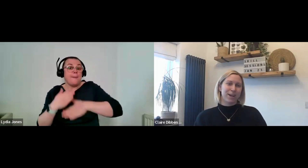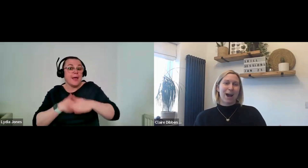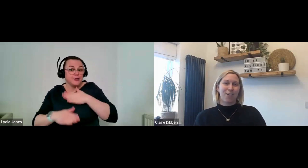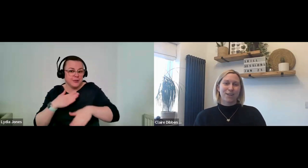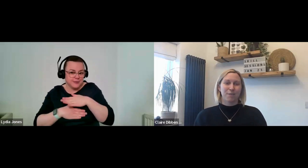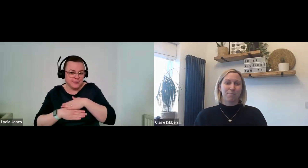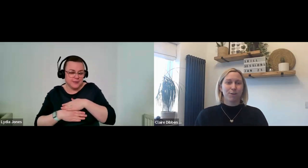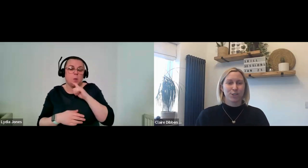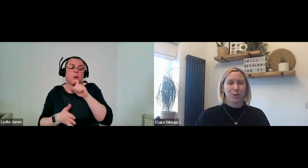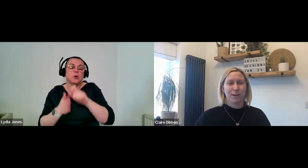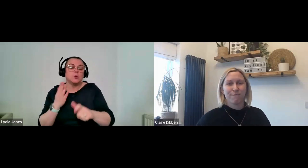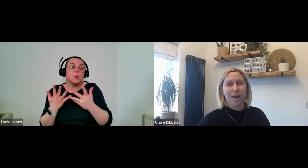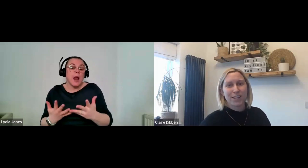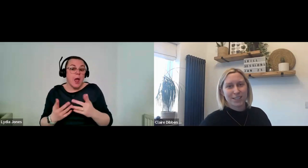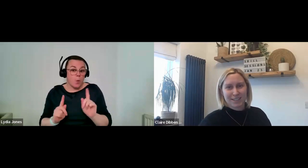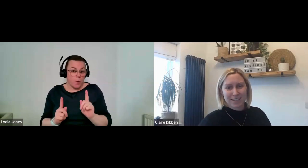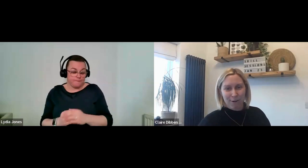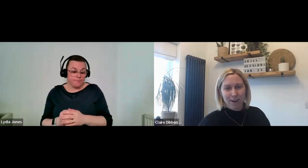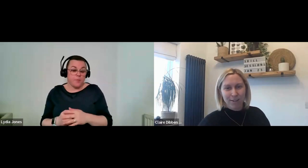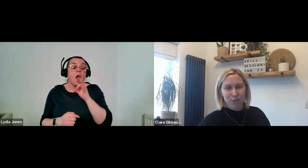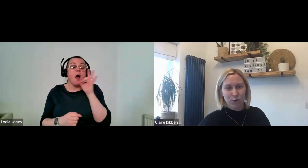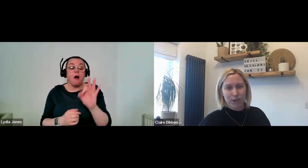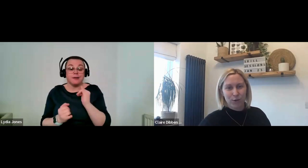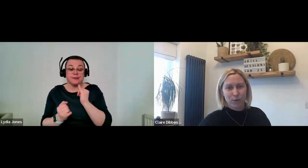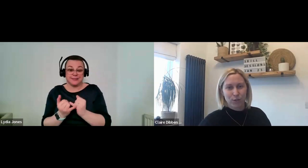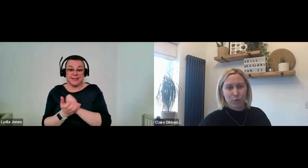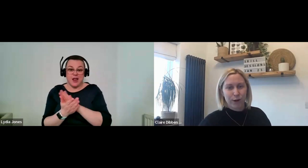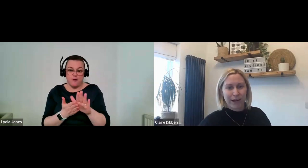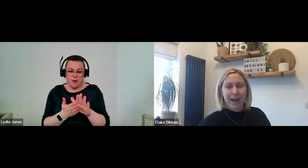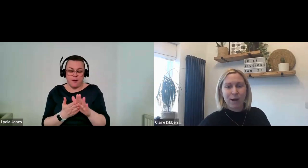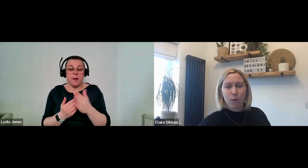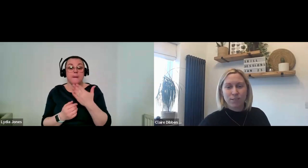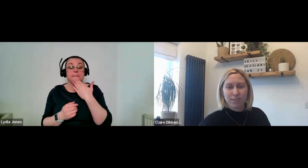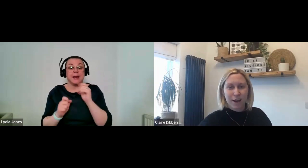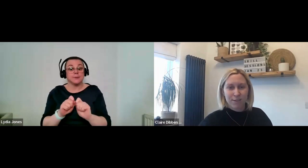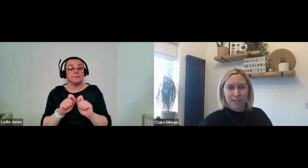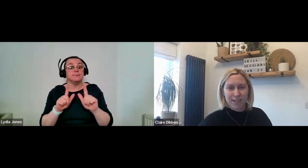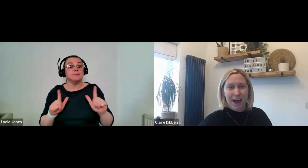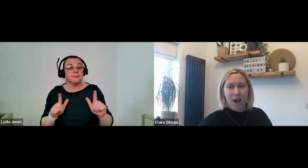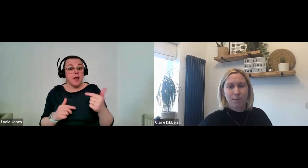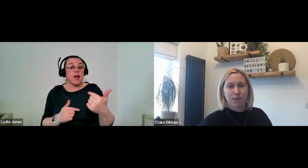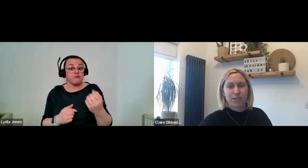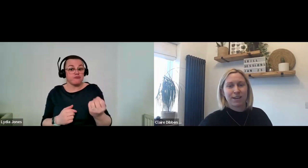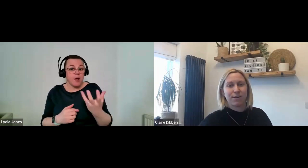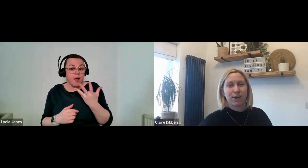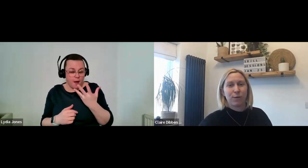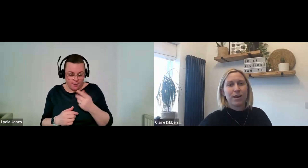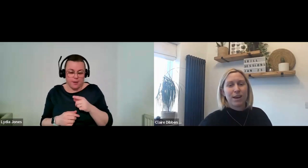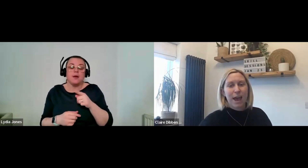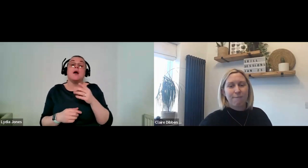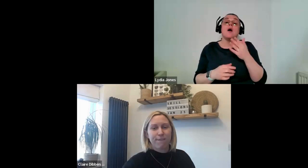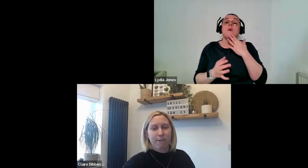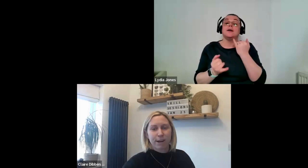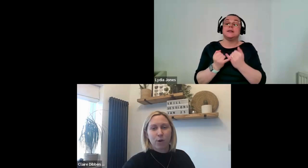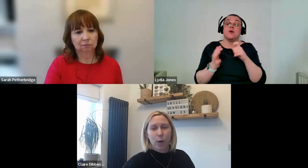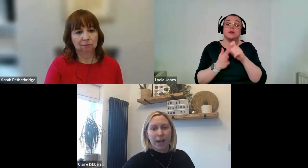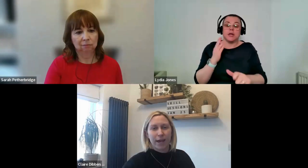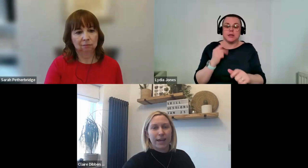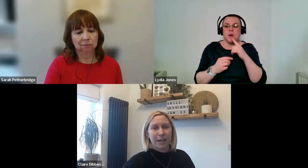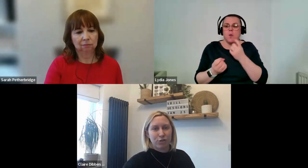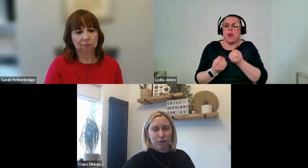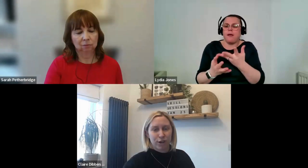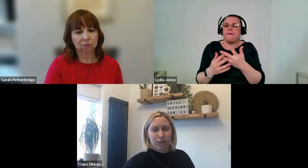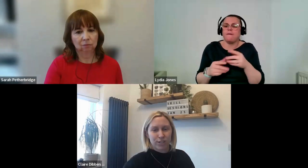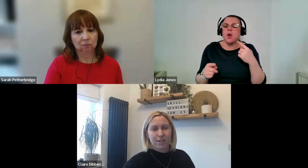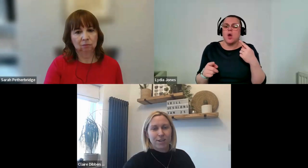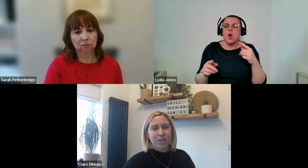what I'm going to do now is I'm going to invite Sarah to join us on screen. And while Sarah does that, I'm going to give you a very